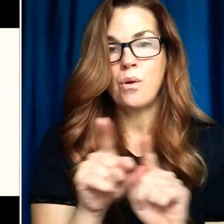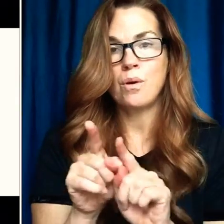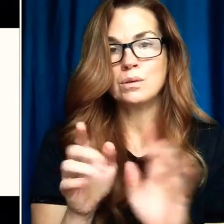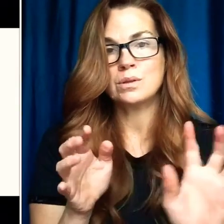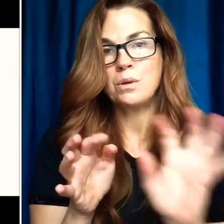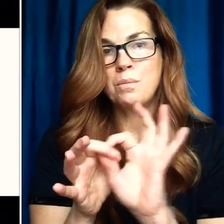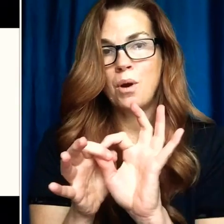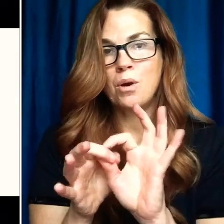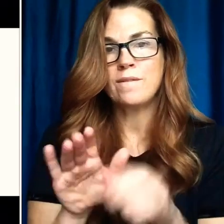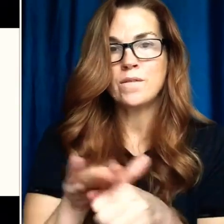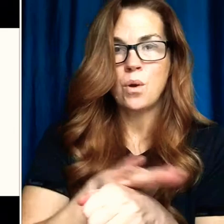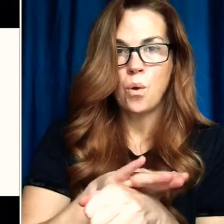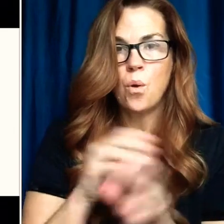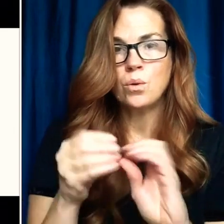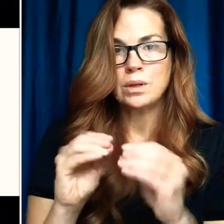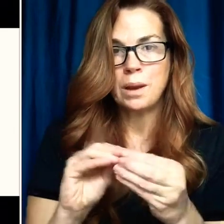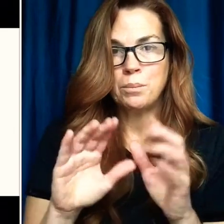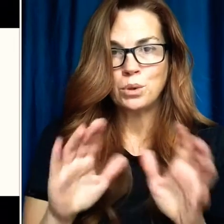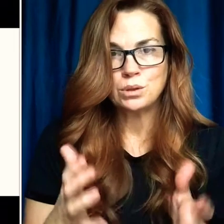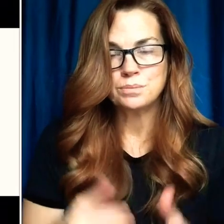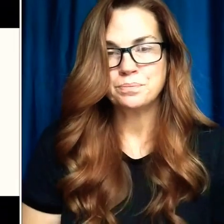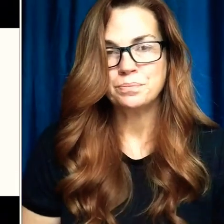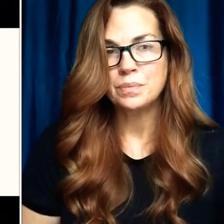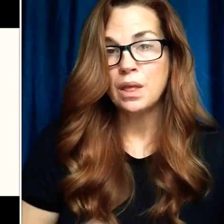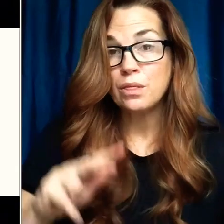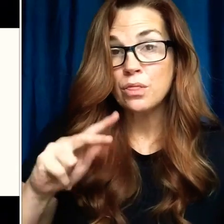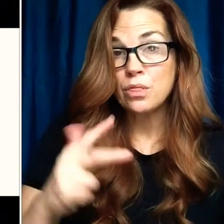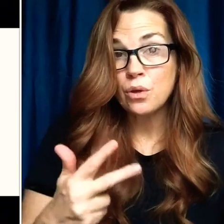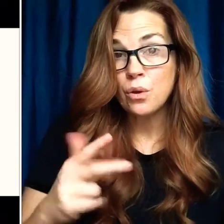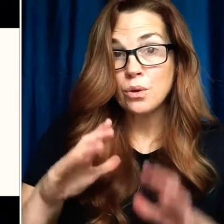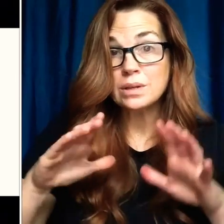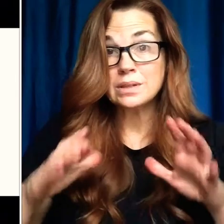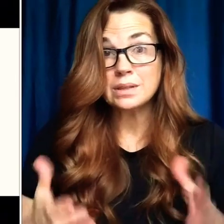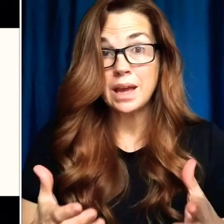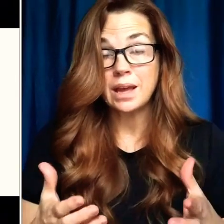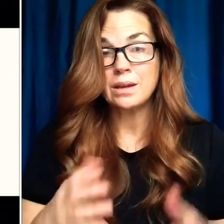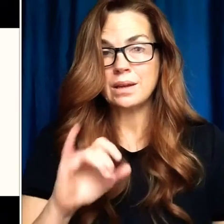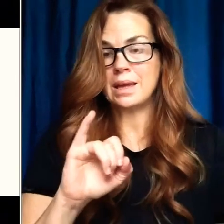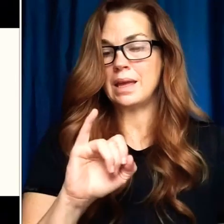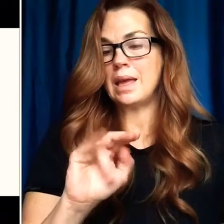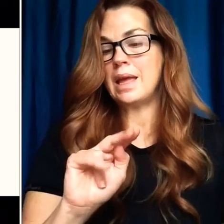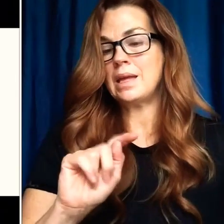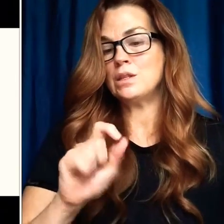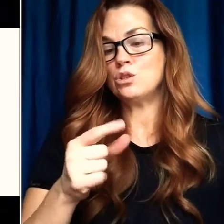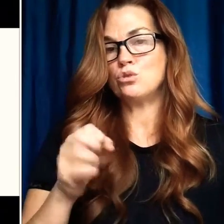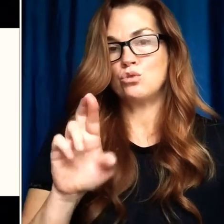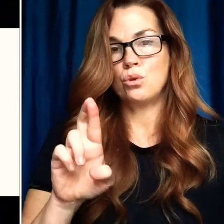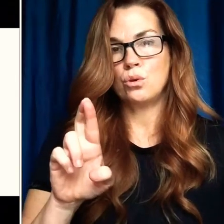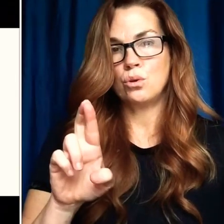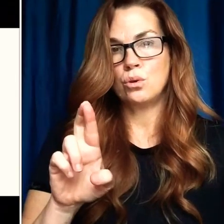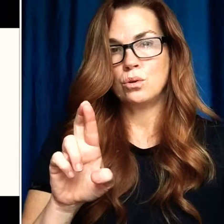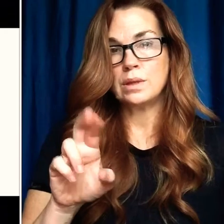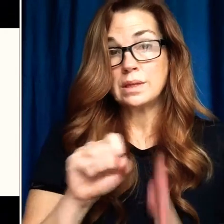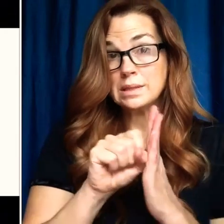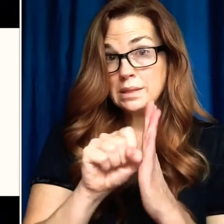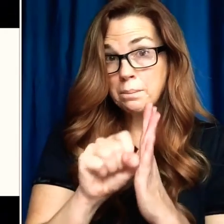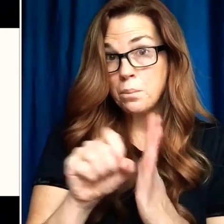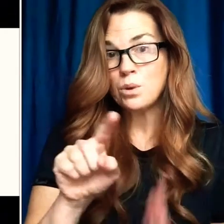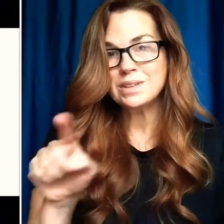and they use the symbol Z. Why Z and not I? Not everyone is an English speaker, and in